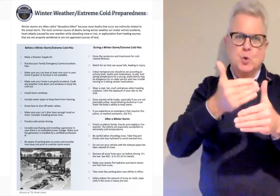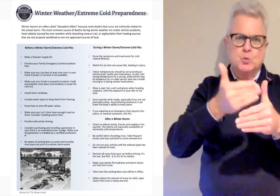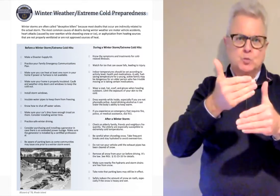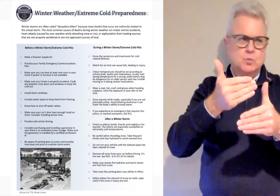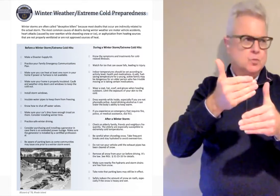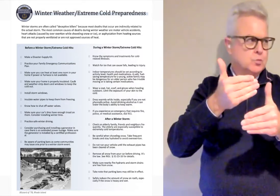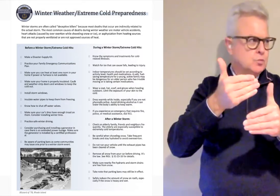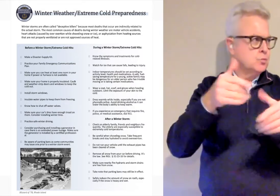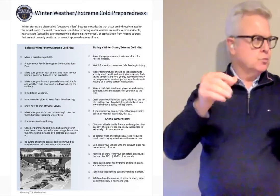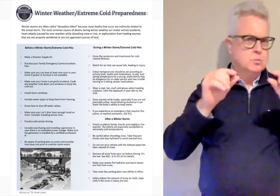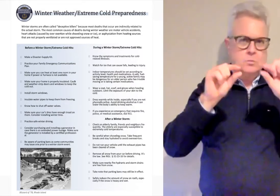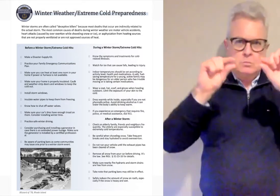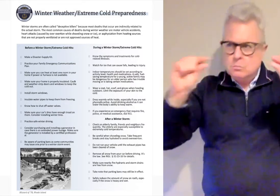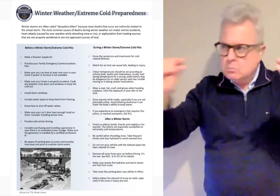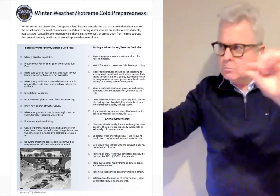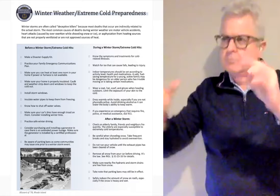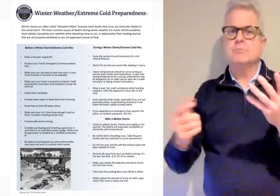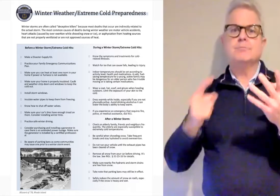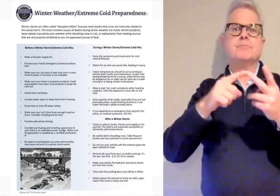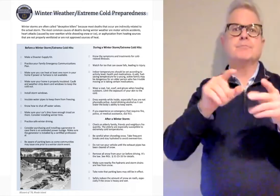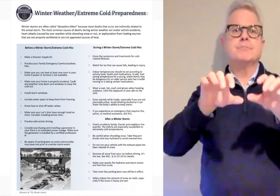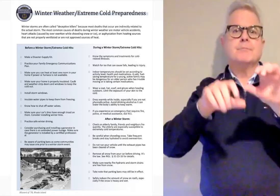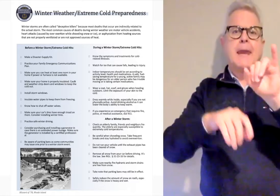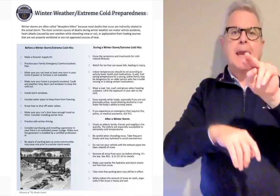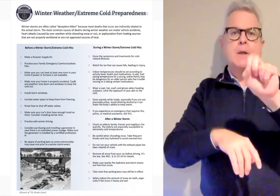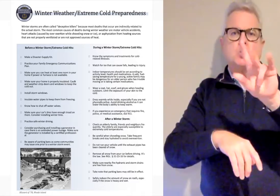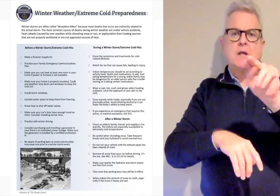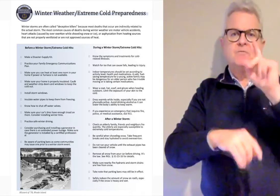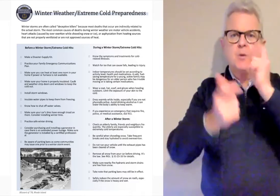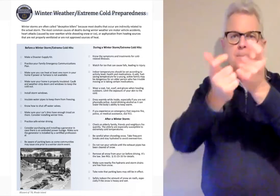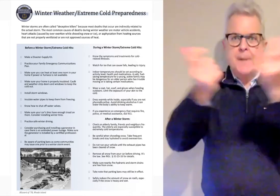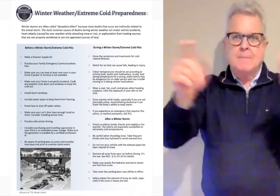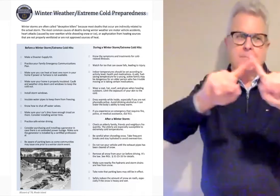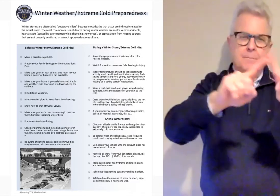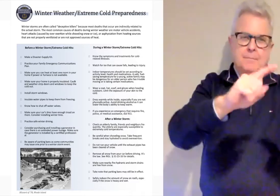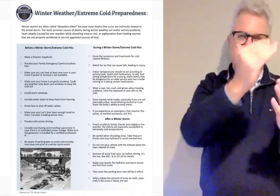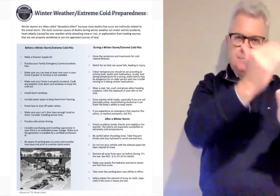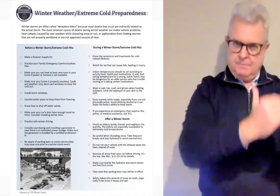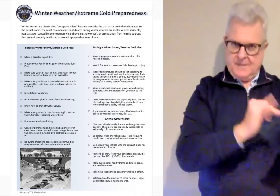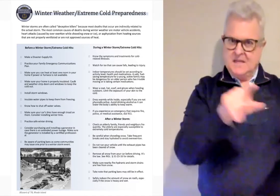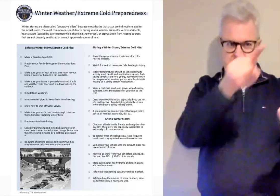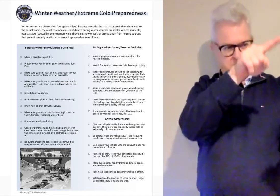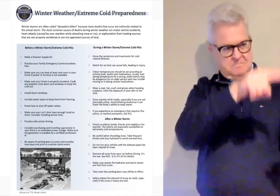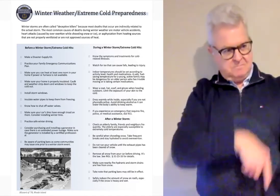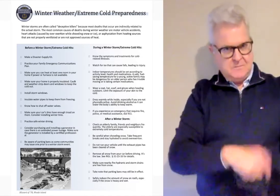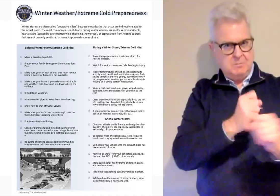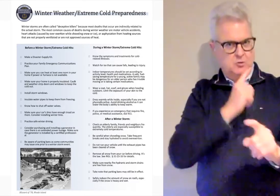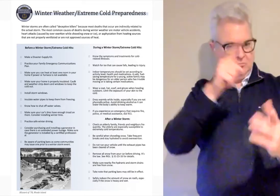getting your gas, in terms of having window trims around your house, insulation for your pipes and so